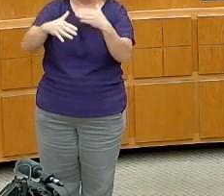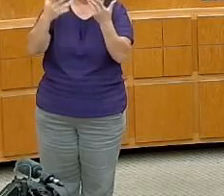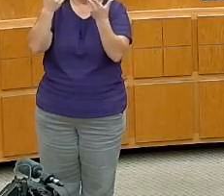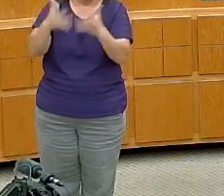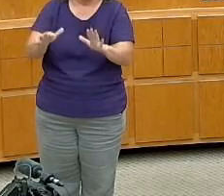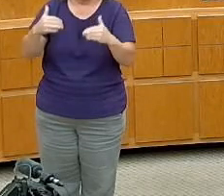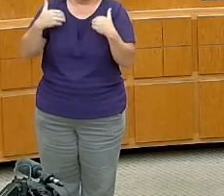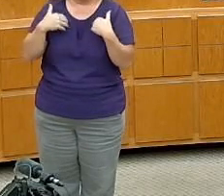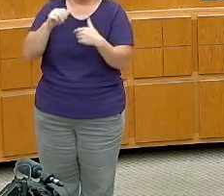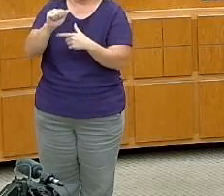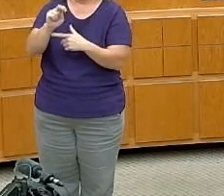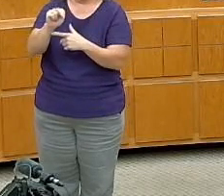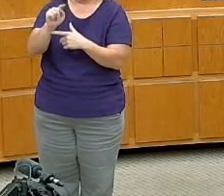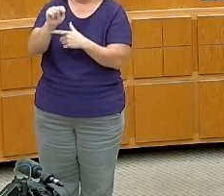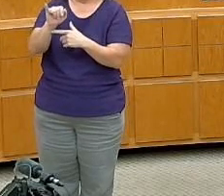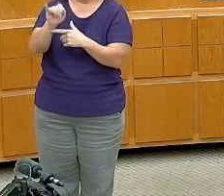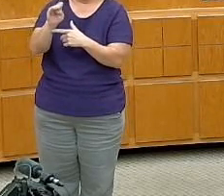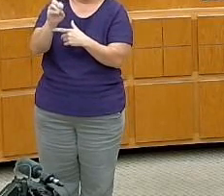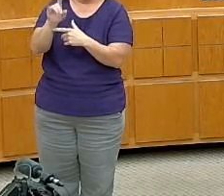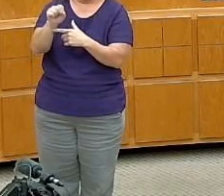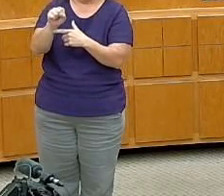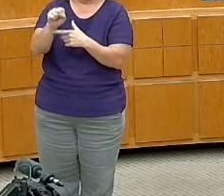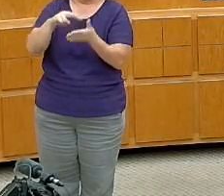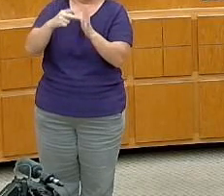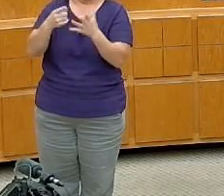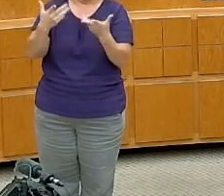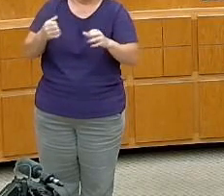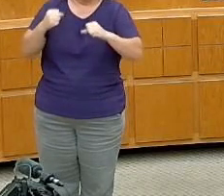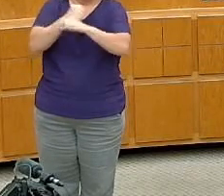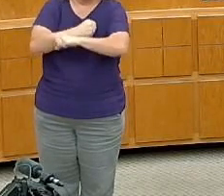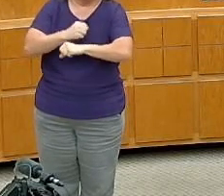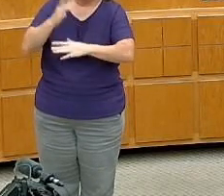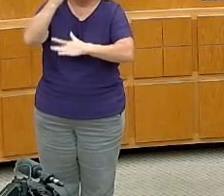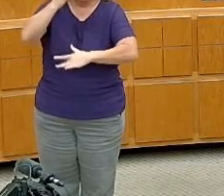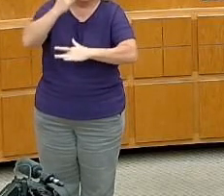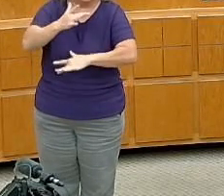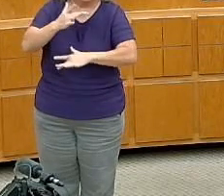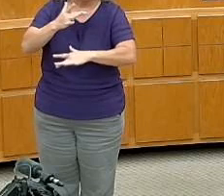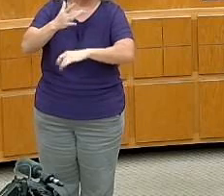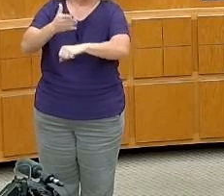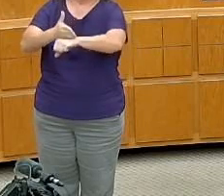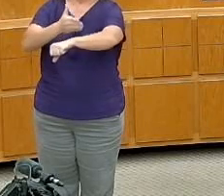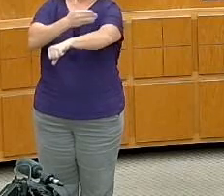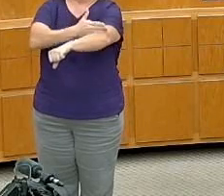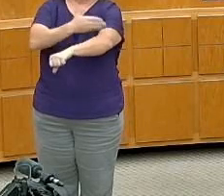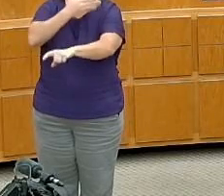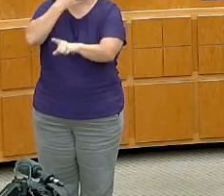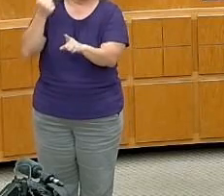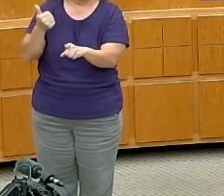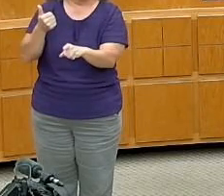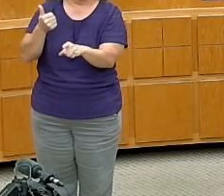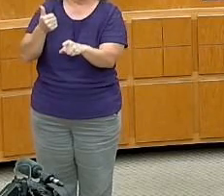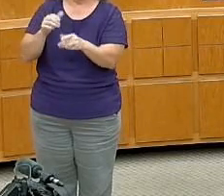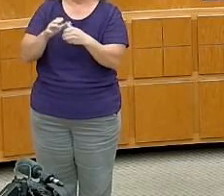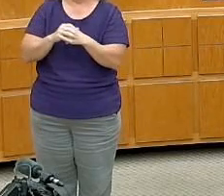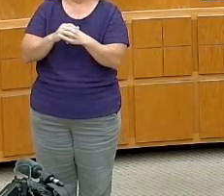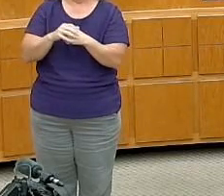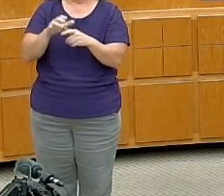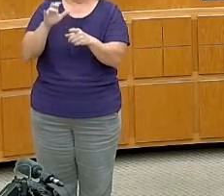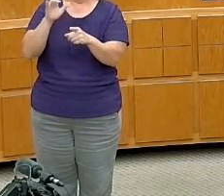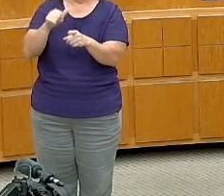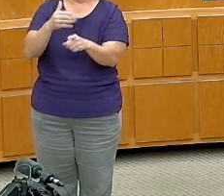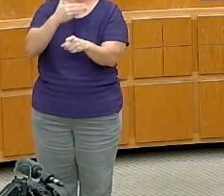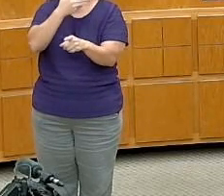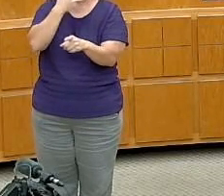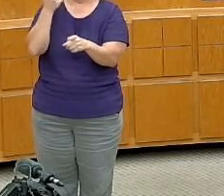better. So this is the best antiviral treatment that we can have right now, as the drug trials for the antiviral drug trials